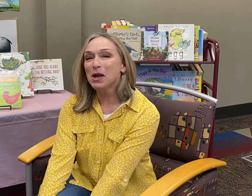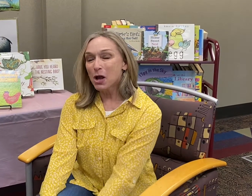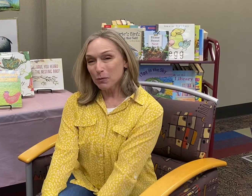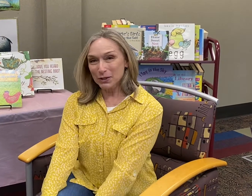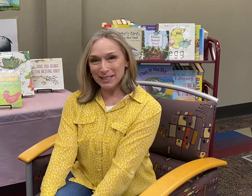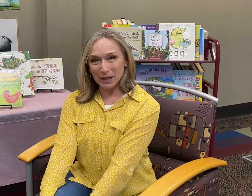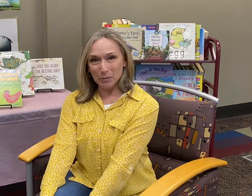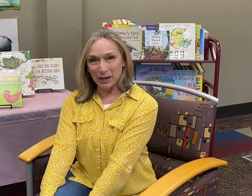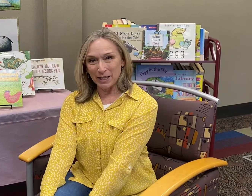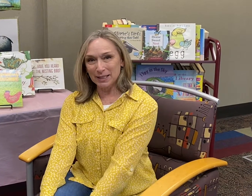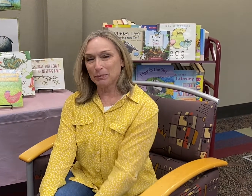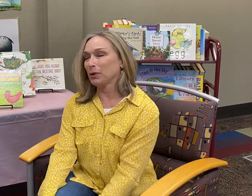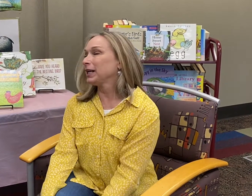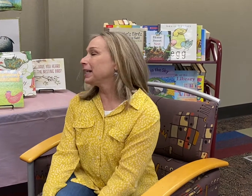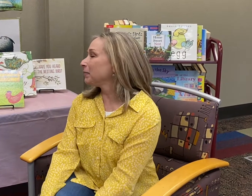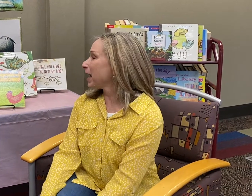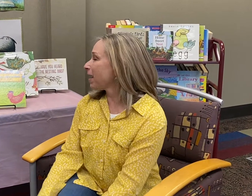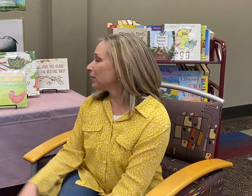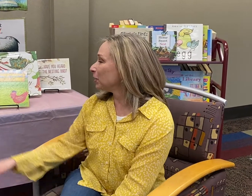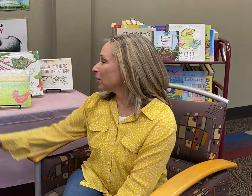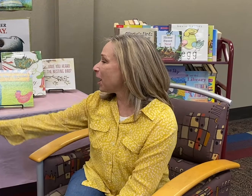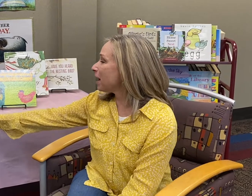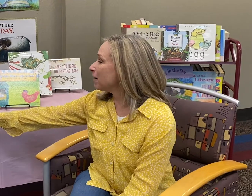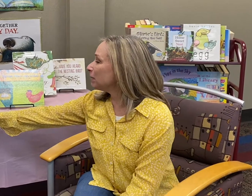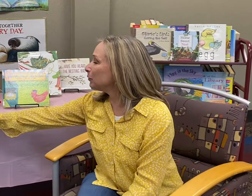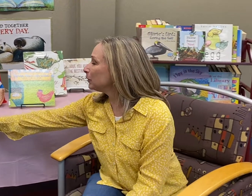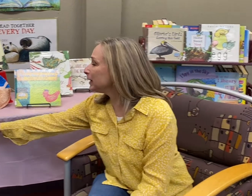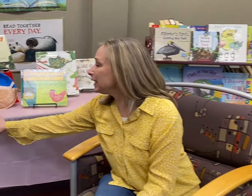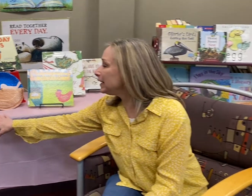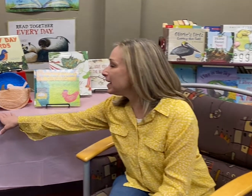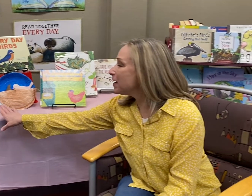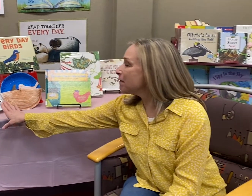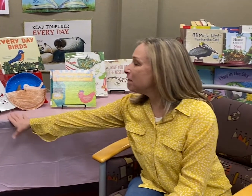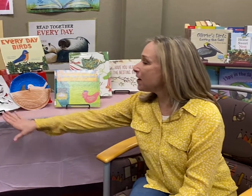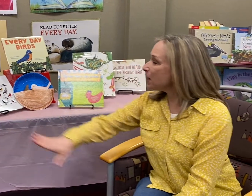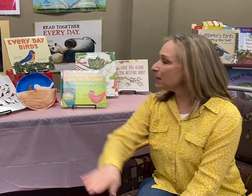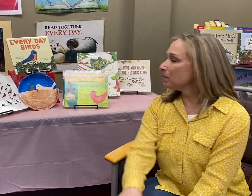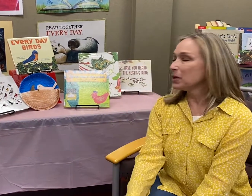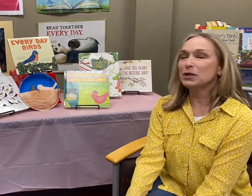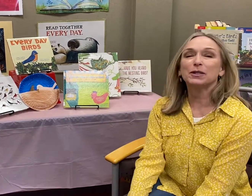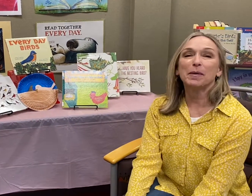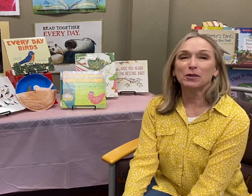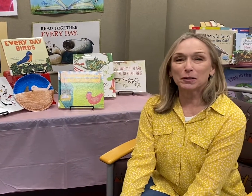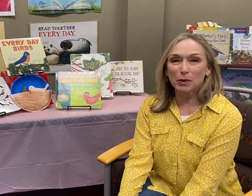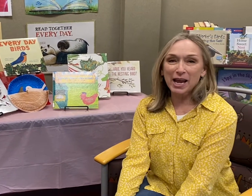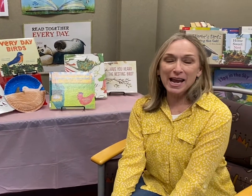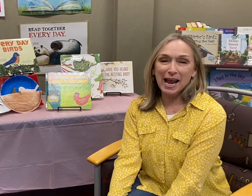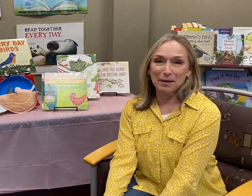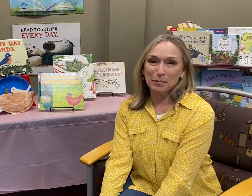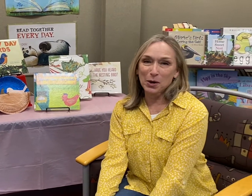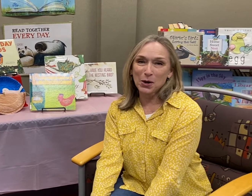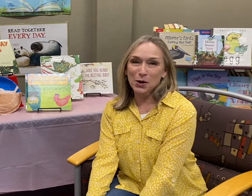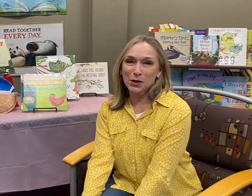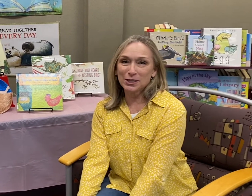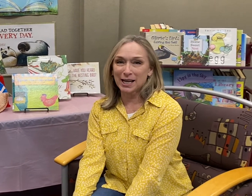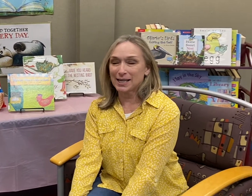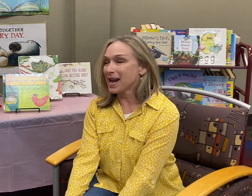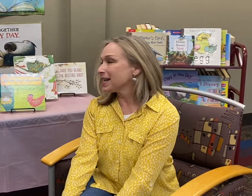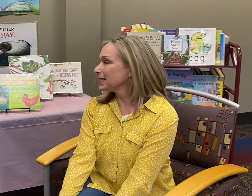We're celebrating spring. We have a lot of really fun books about spring and birds and nests, and